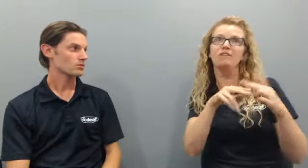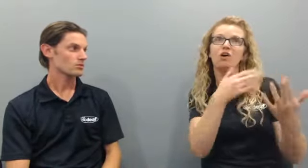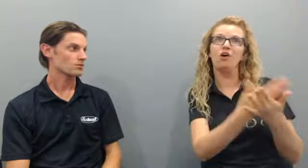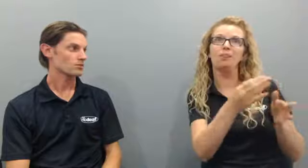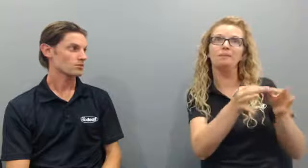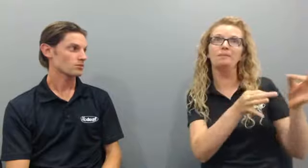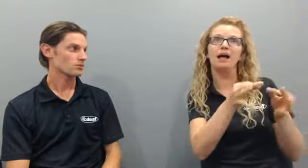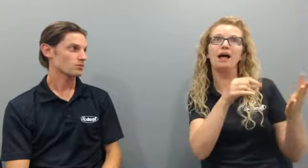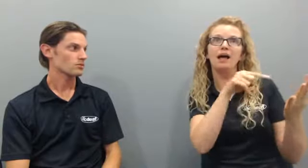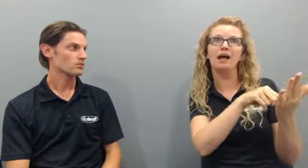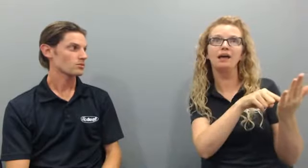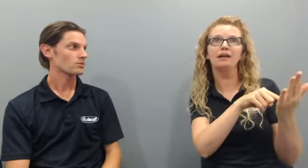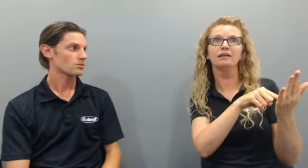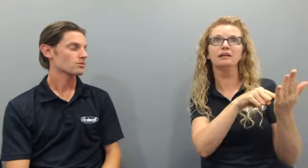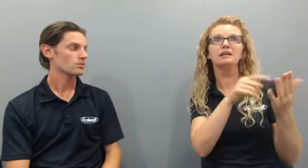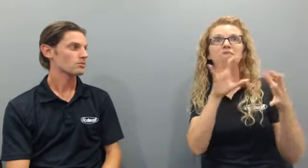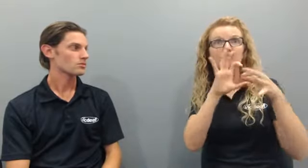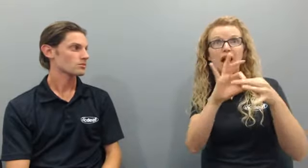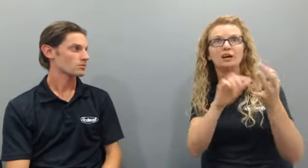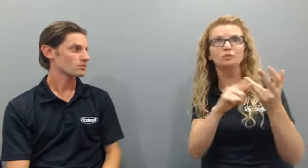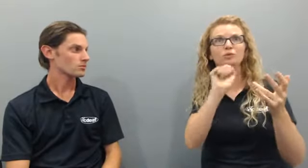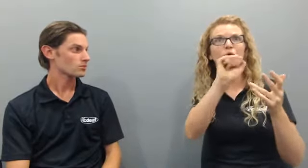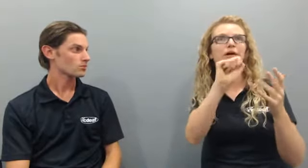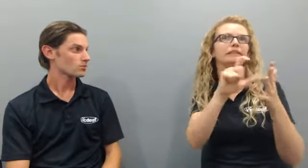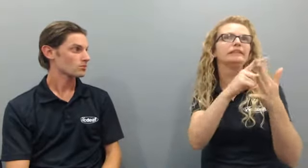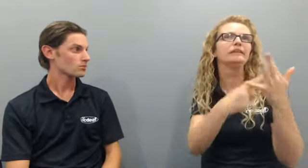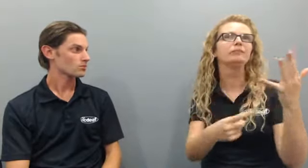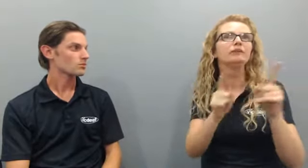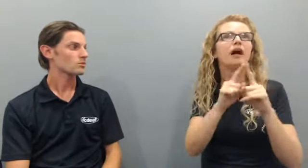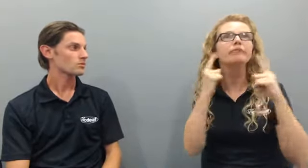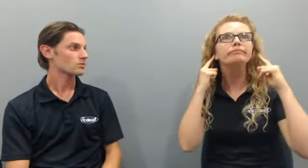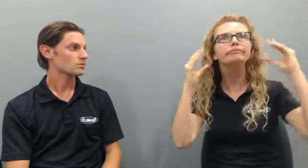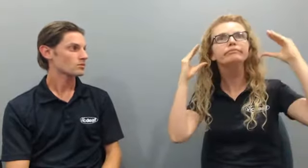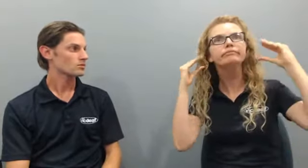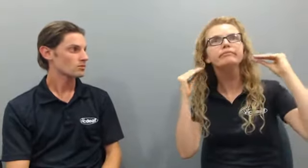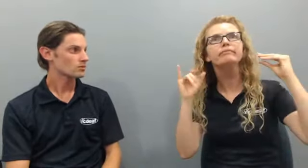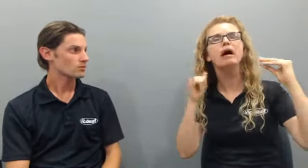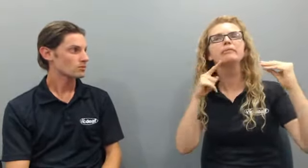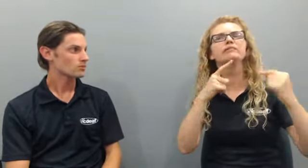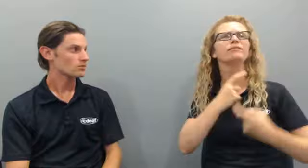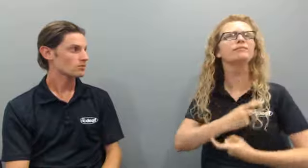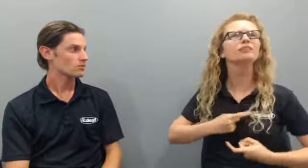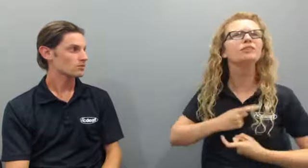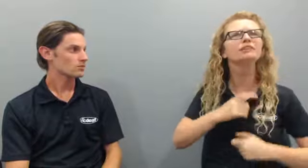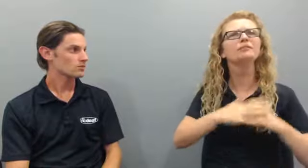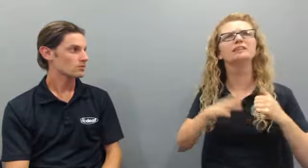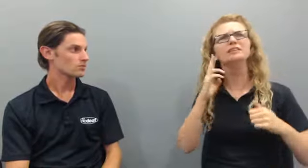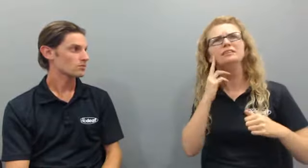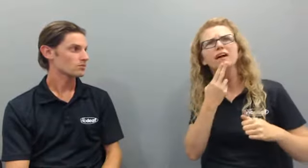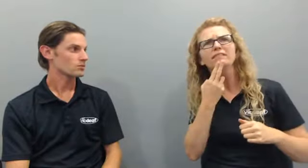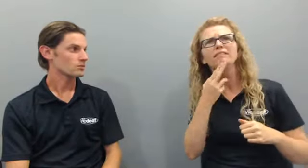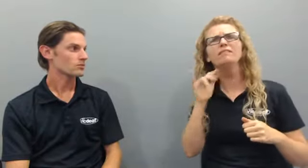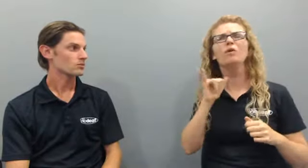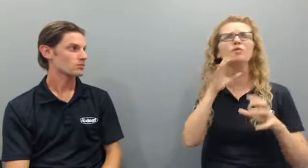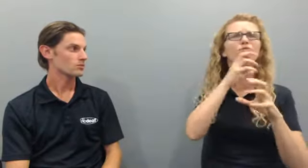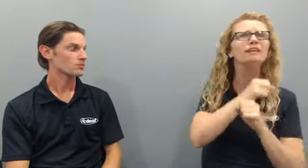it really does depend on whether or not it's listed on your plan. If the counselling is in relation to your hearing loss, maybe your frustrations about being